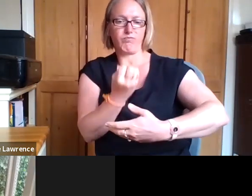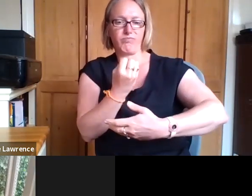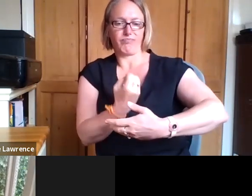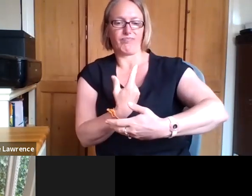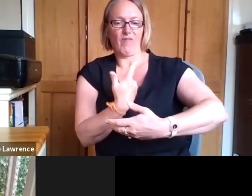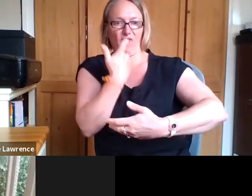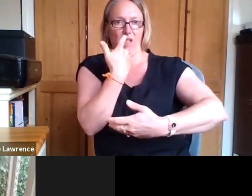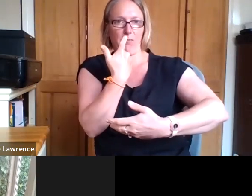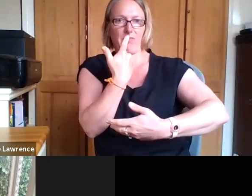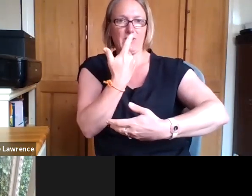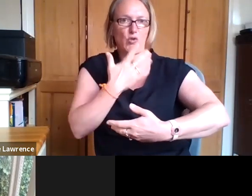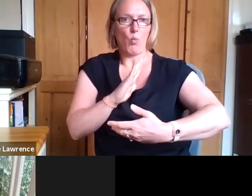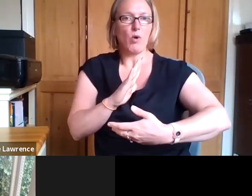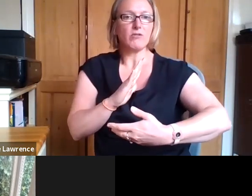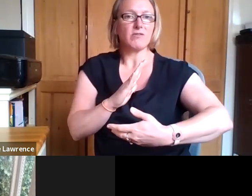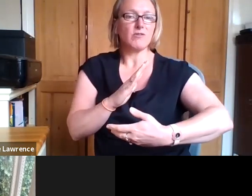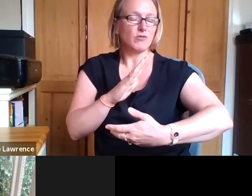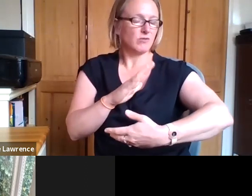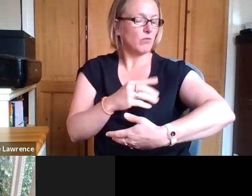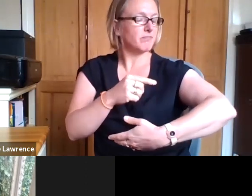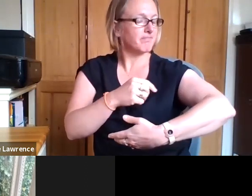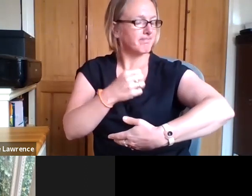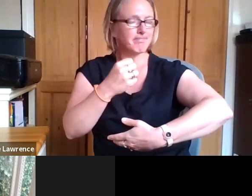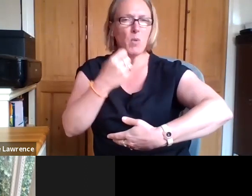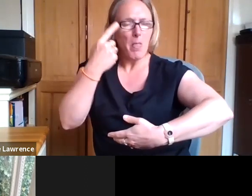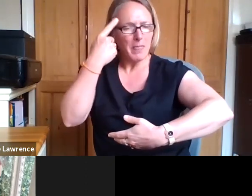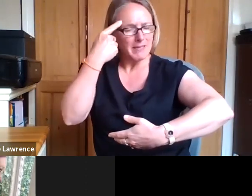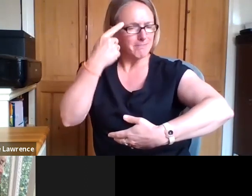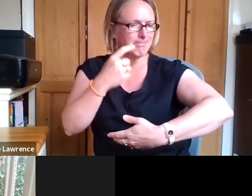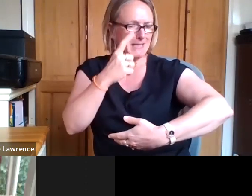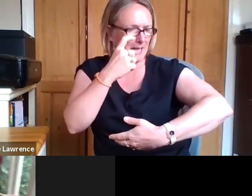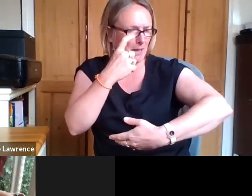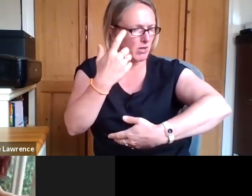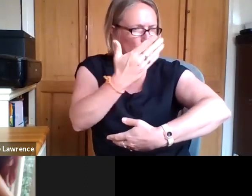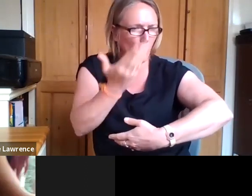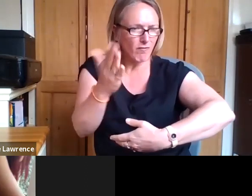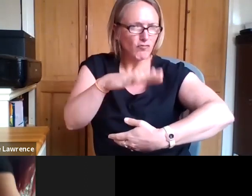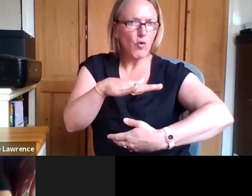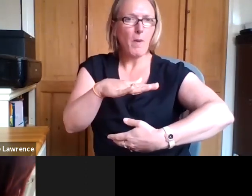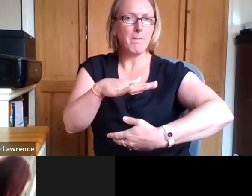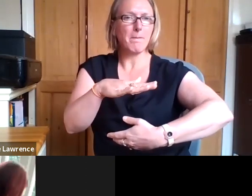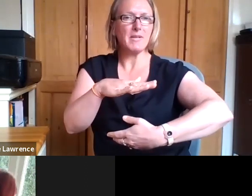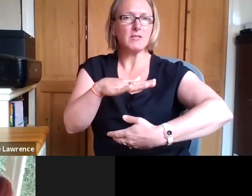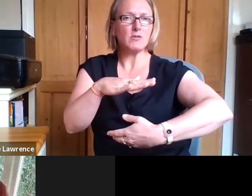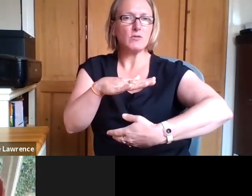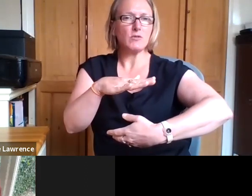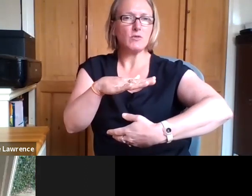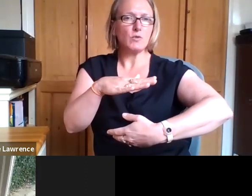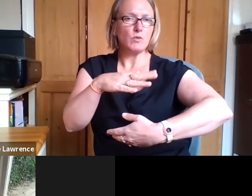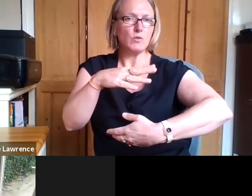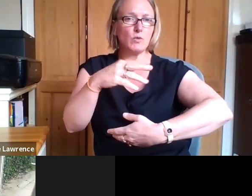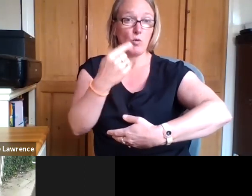the camera itself. You don't want it like this. Ideally, you want to be over the baby's